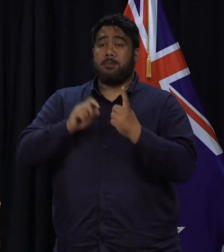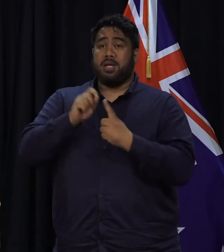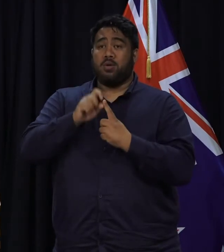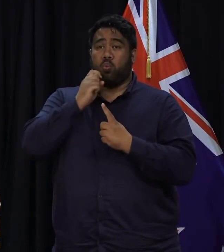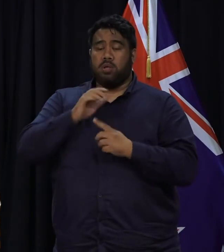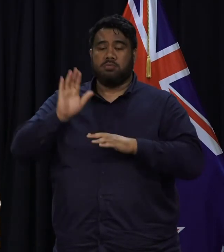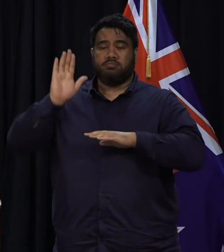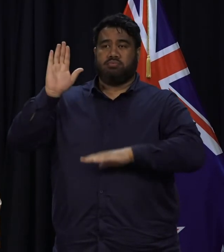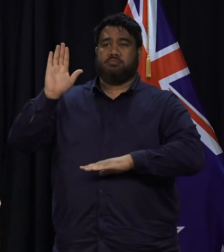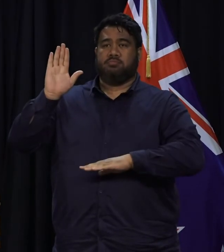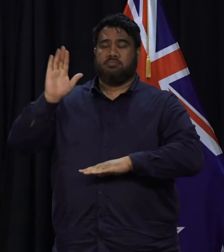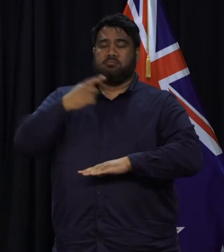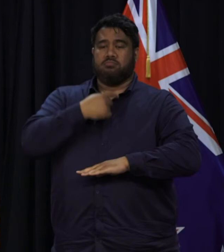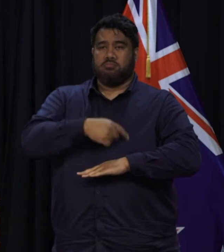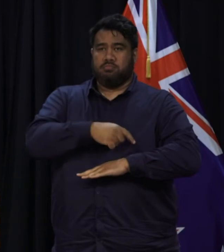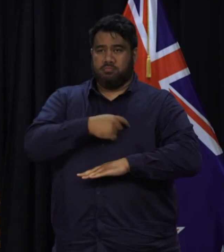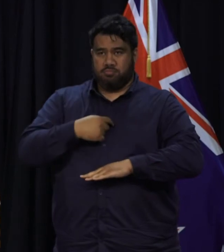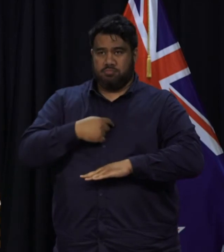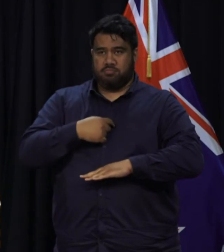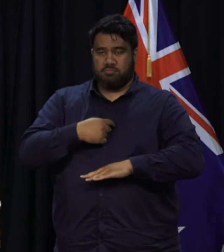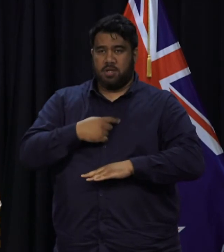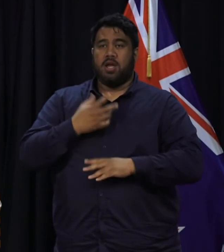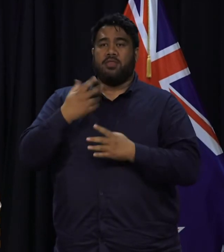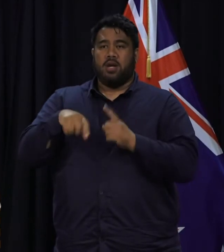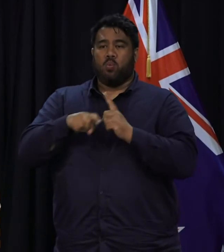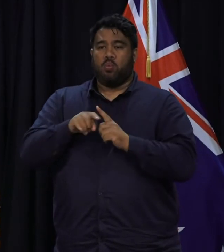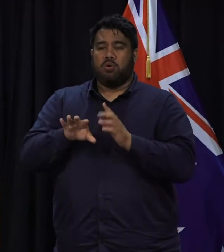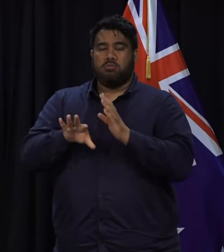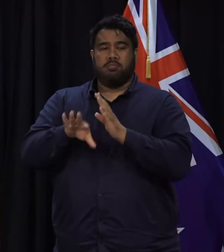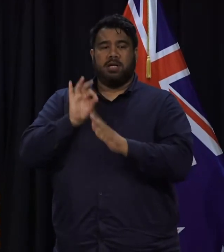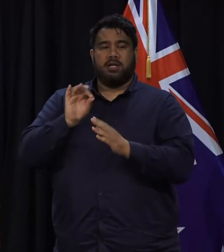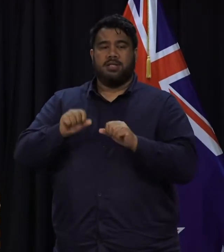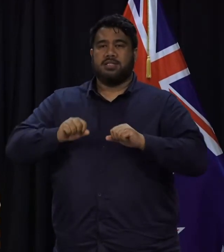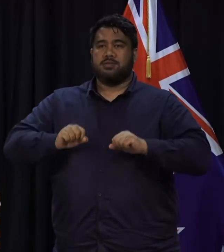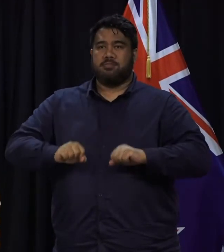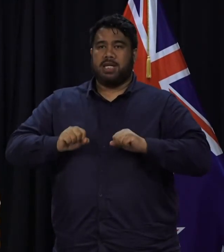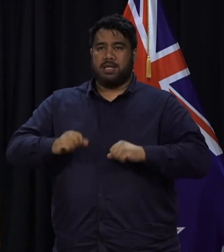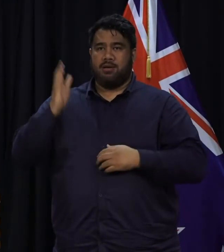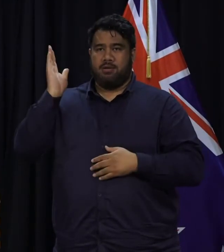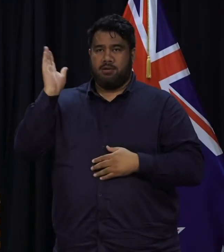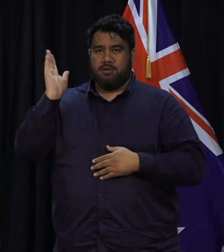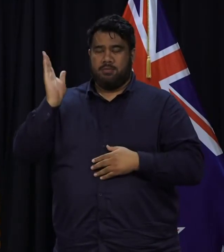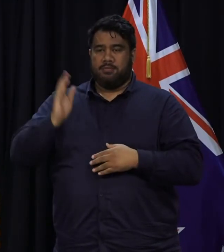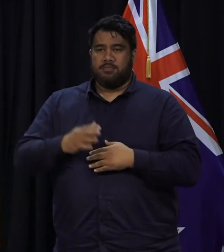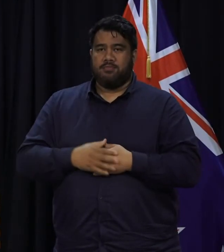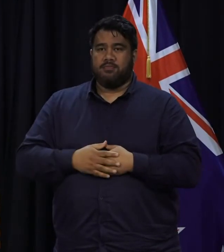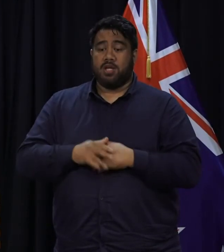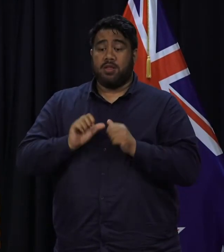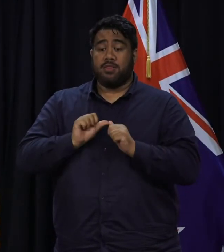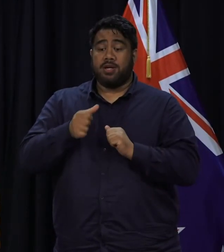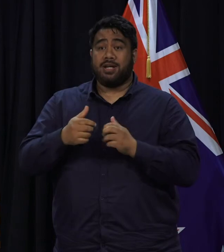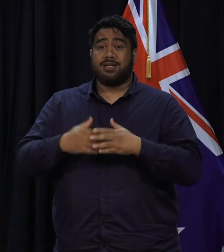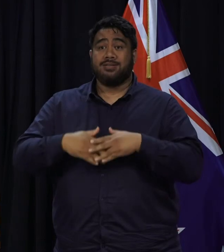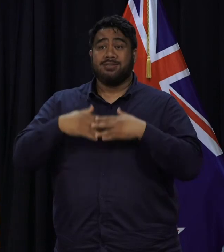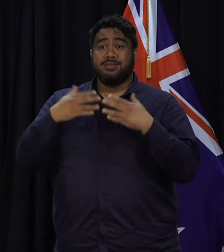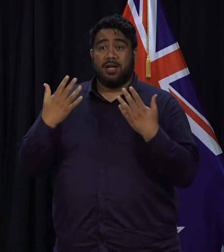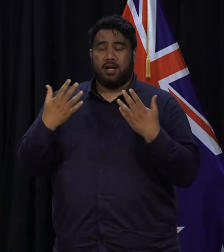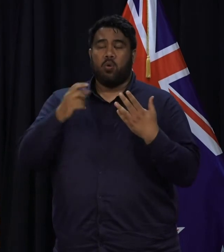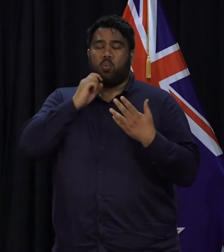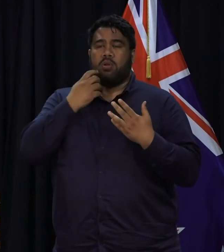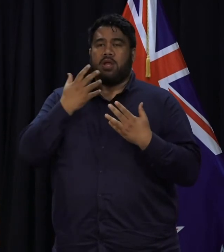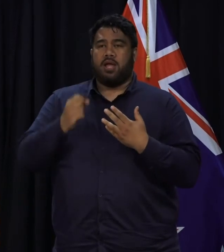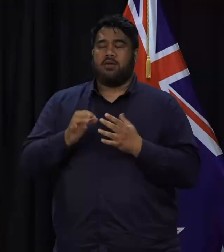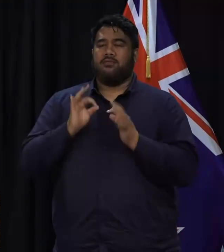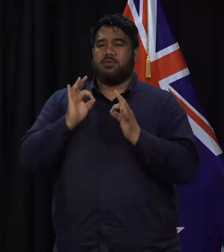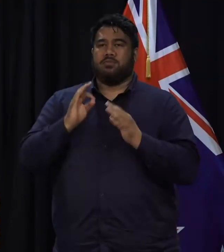elected. The official state opening will be the next day, Thursday, 26 November, where the speech from the throne is